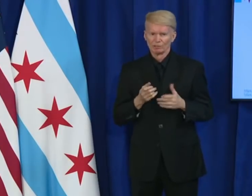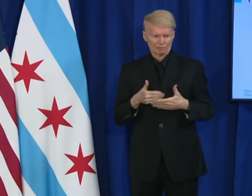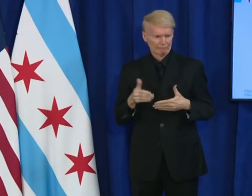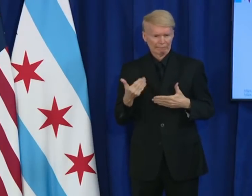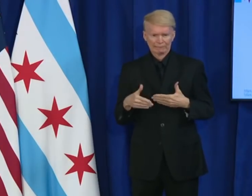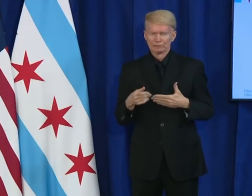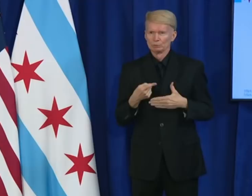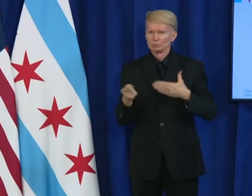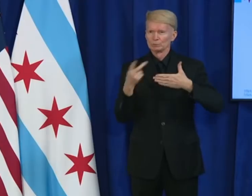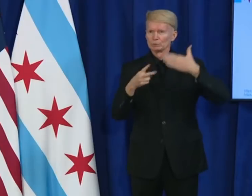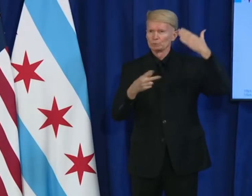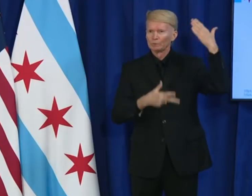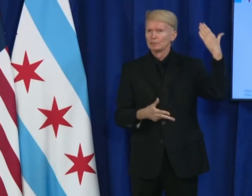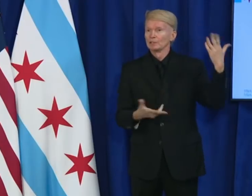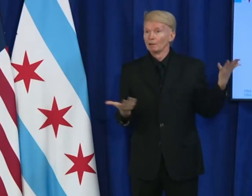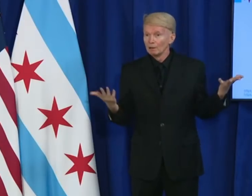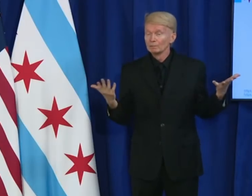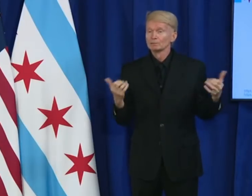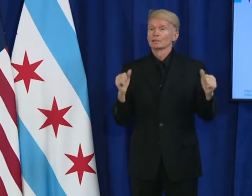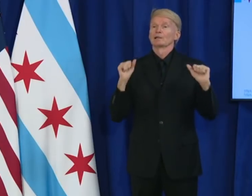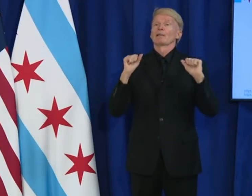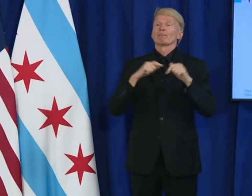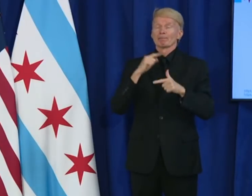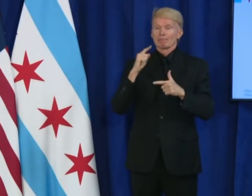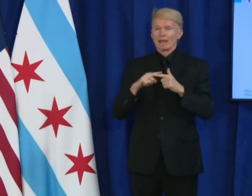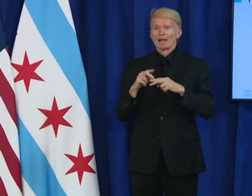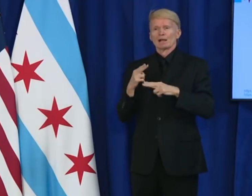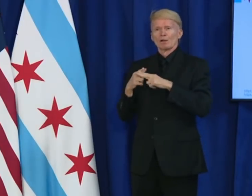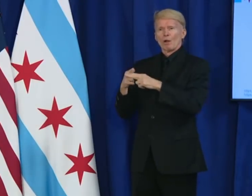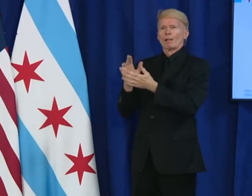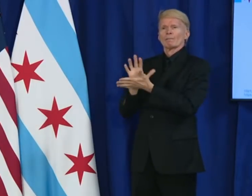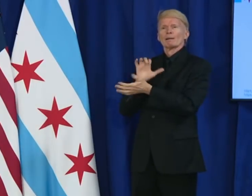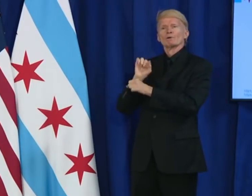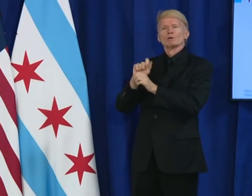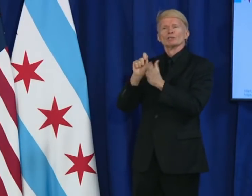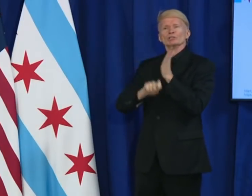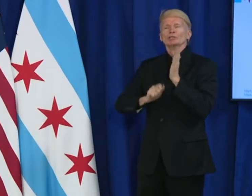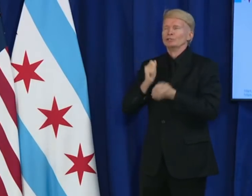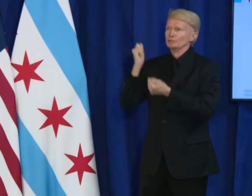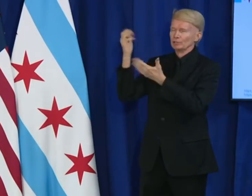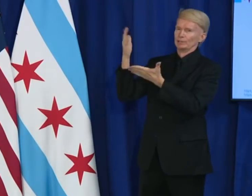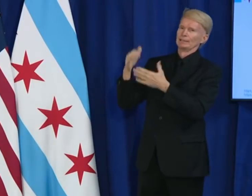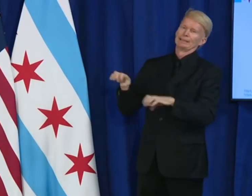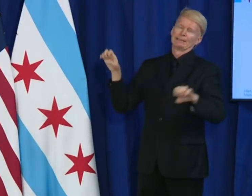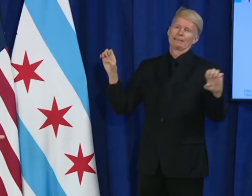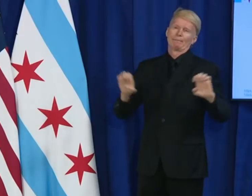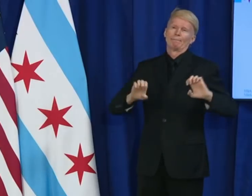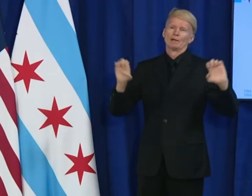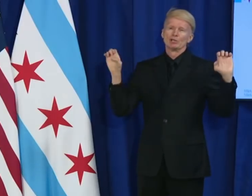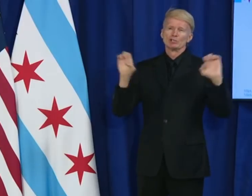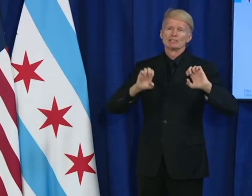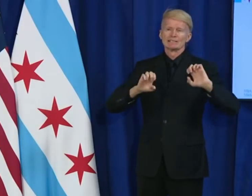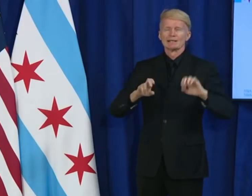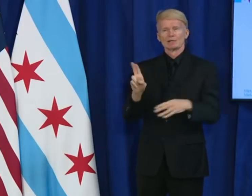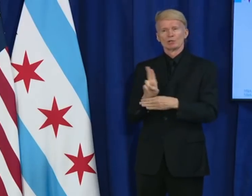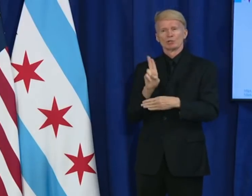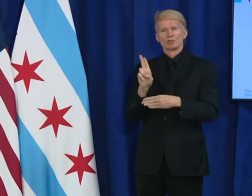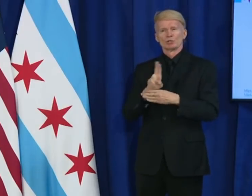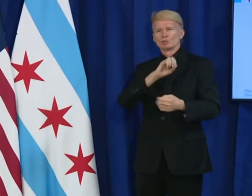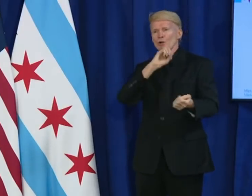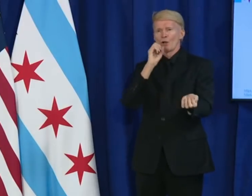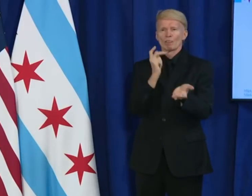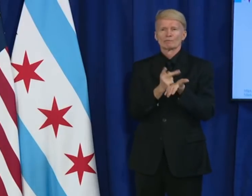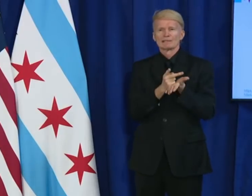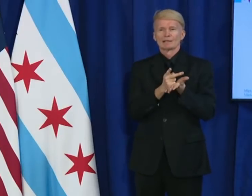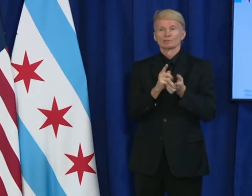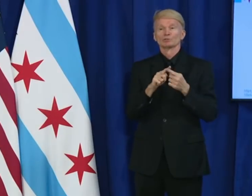weeks and be submitting what's called an emergency use authorization request to the